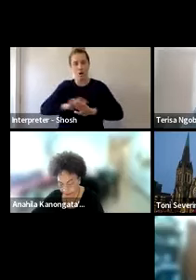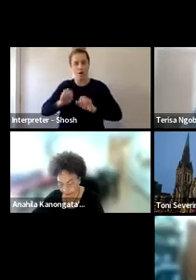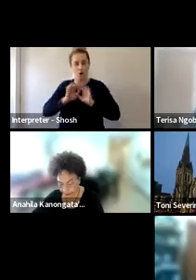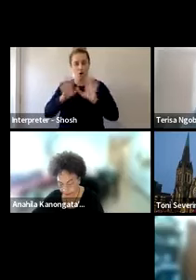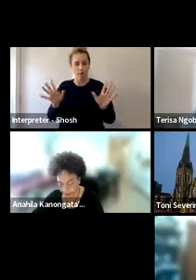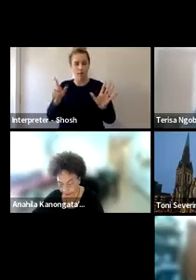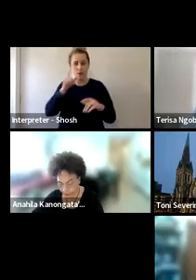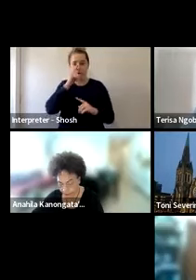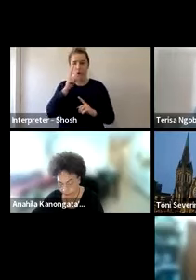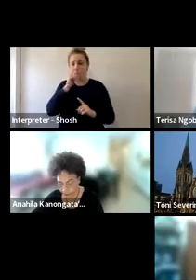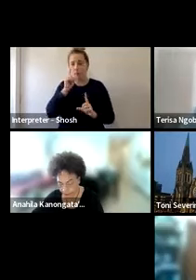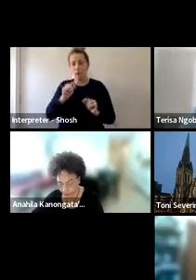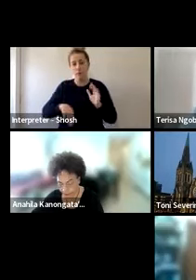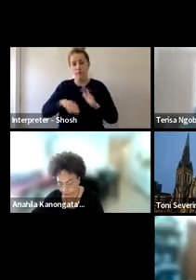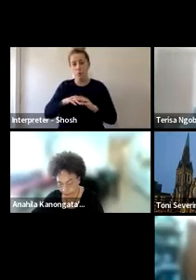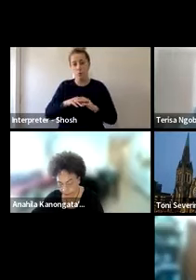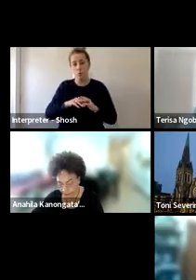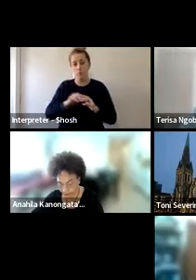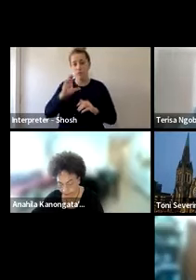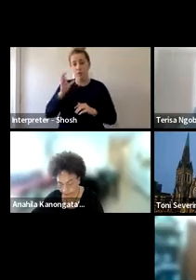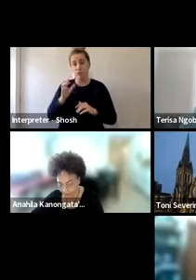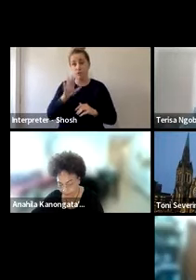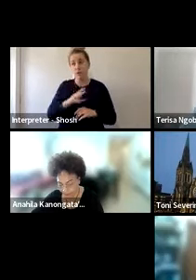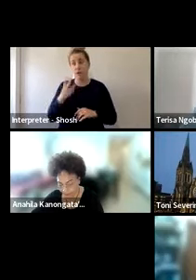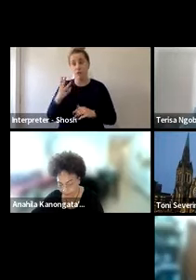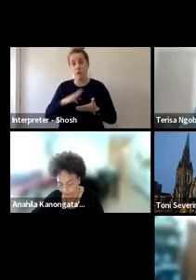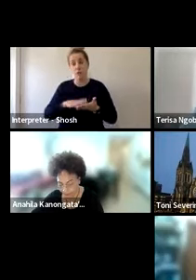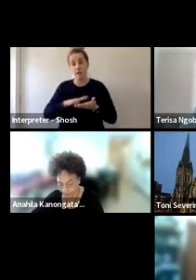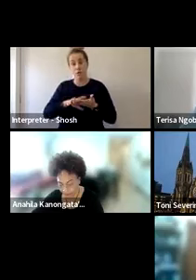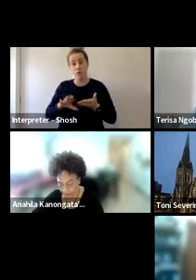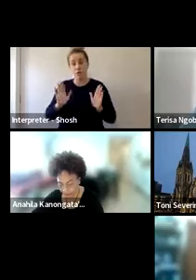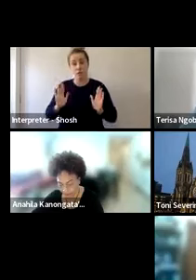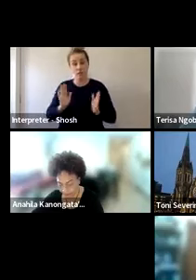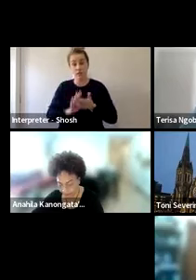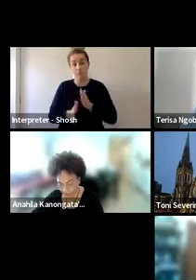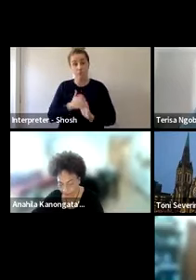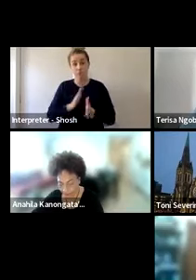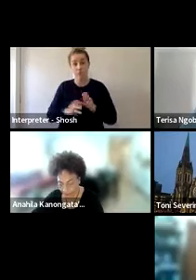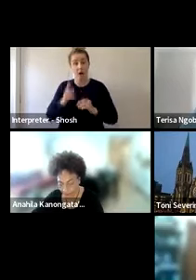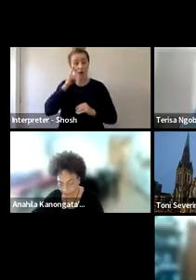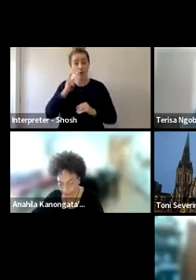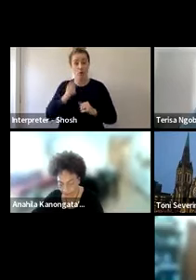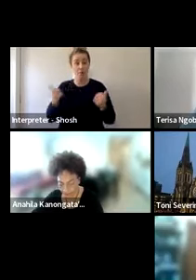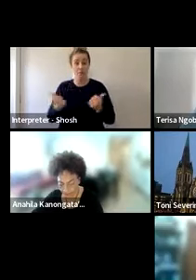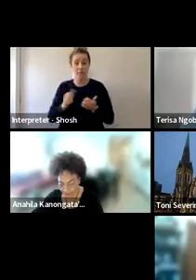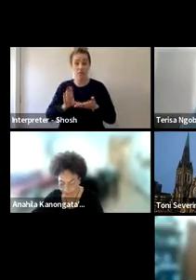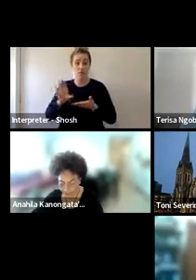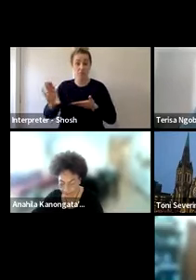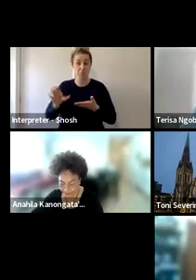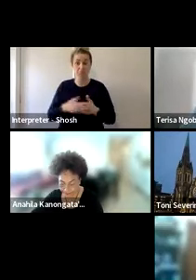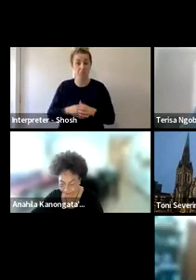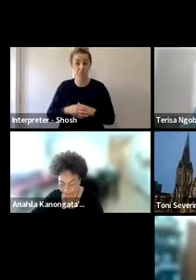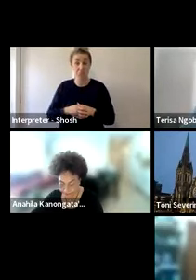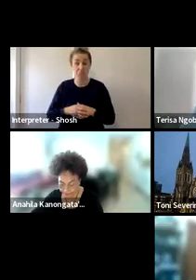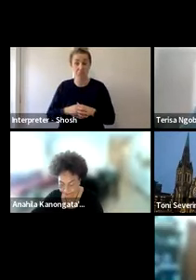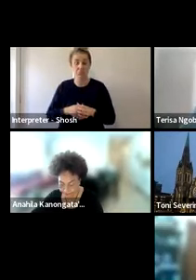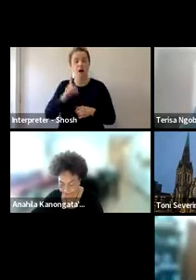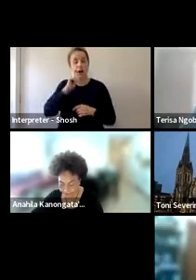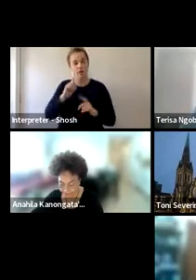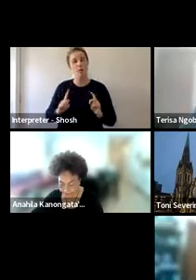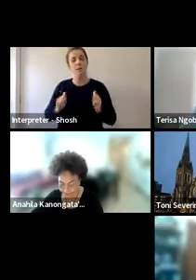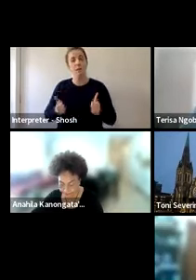do probably the entire country for about $3 million, which I don't think is a whole heap. So it would be good